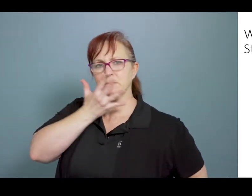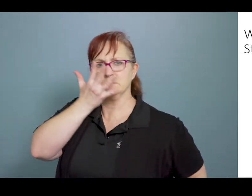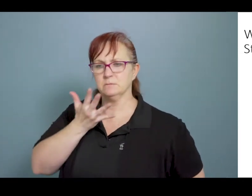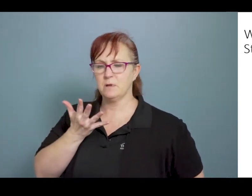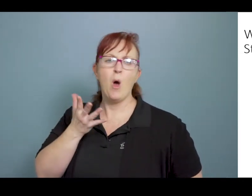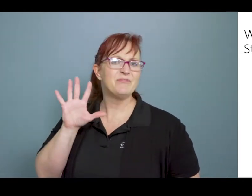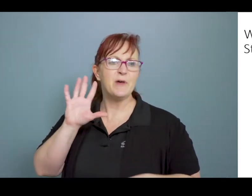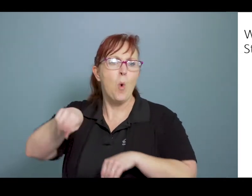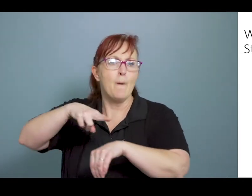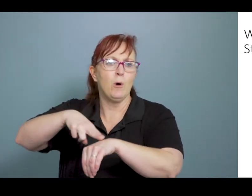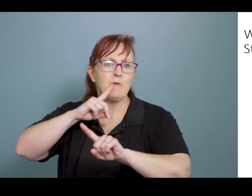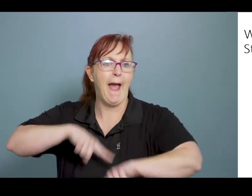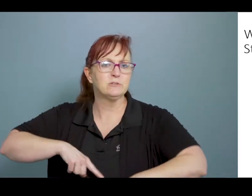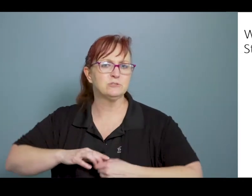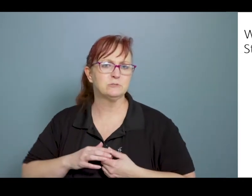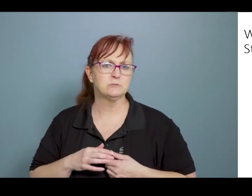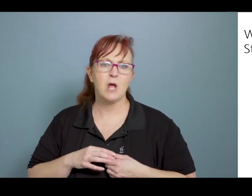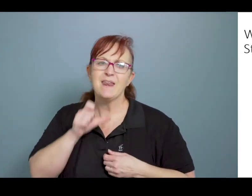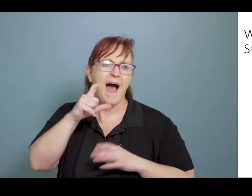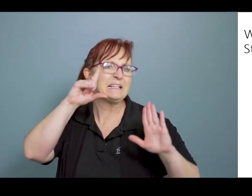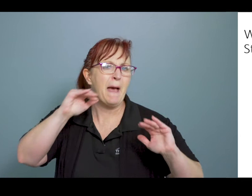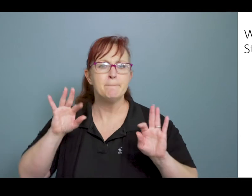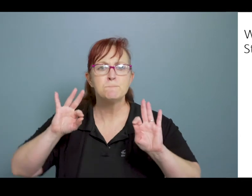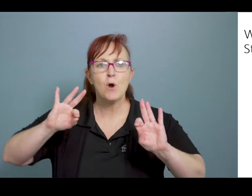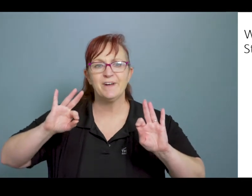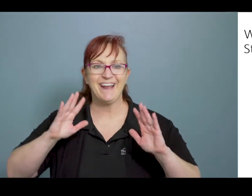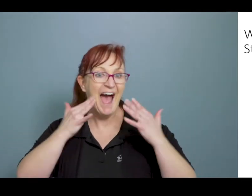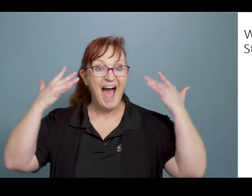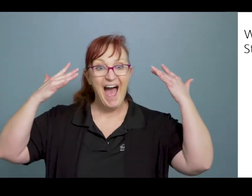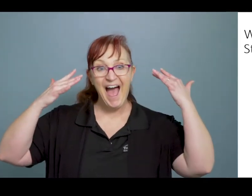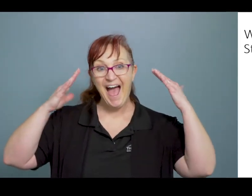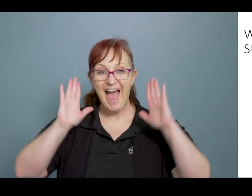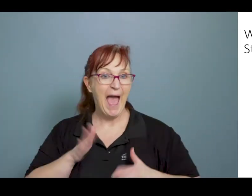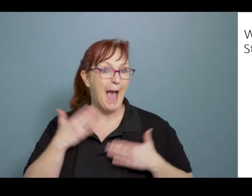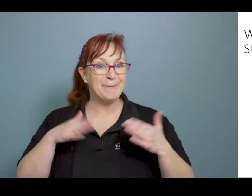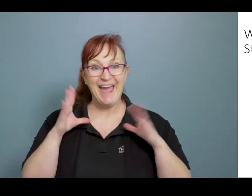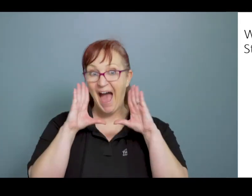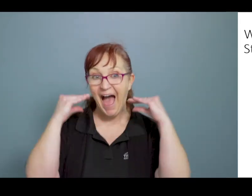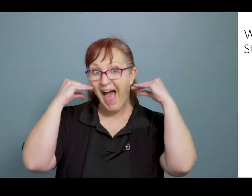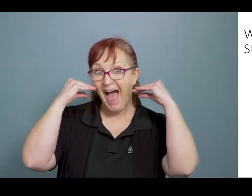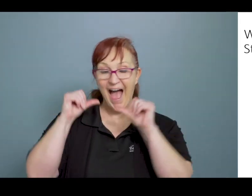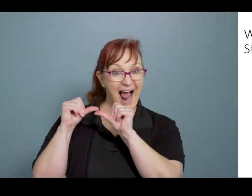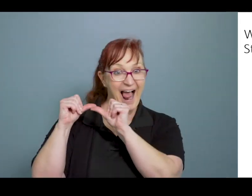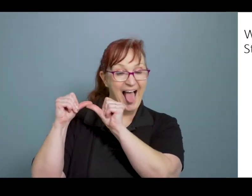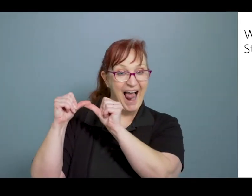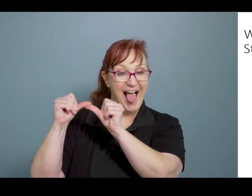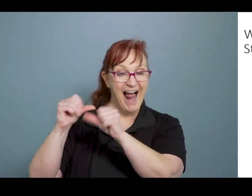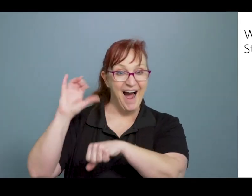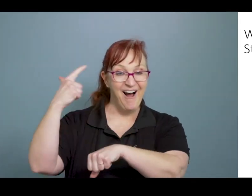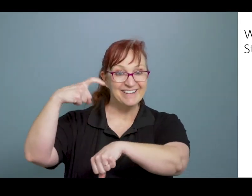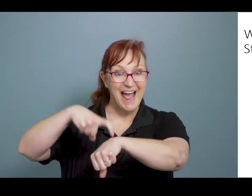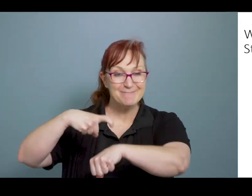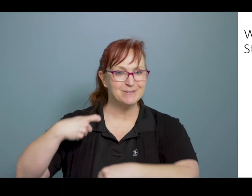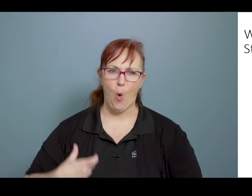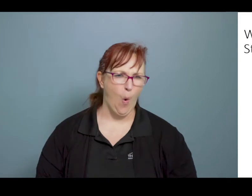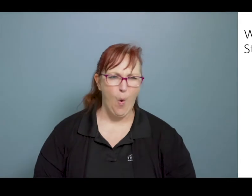expected. We can't expect that we're always going to be happy, shiny people when there are serious abnormal events going